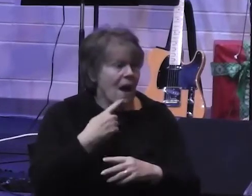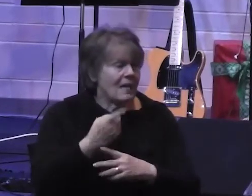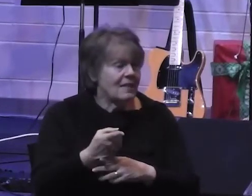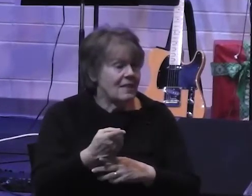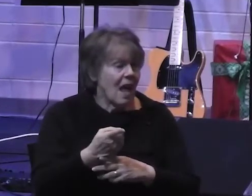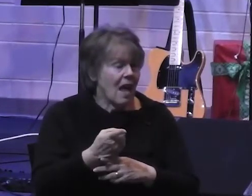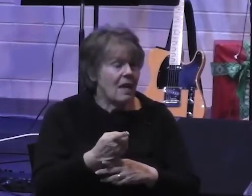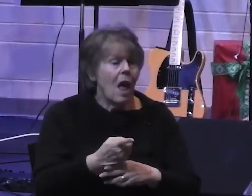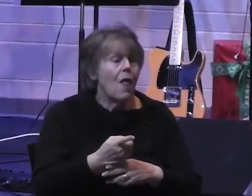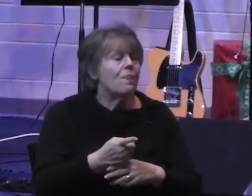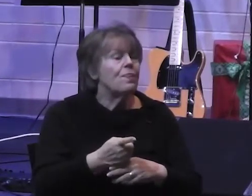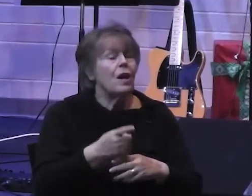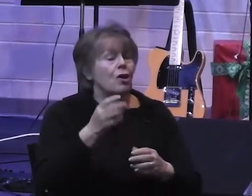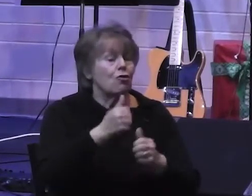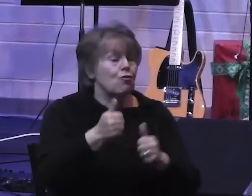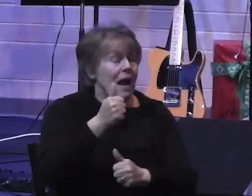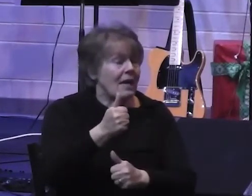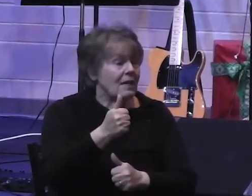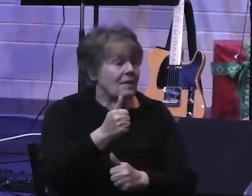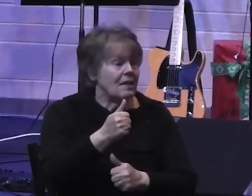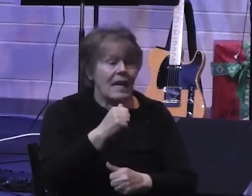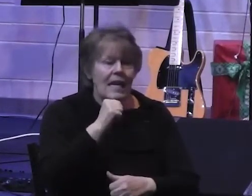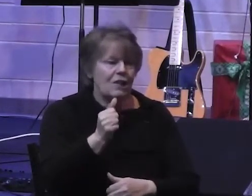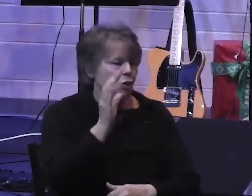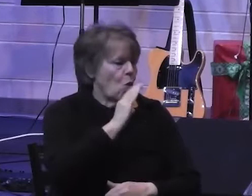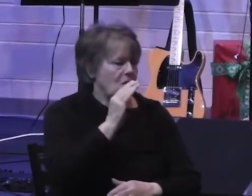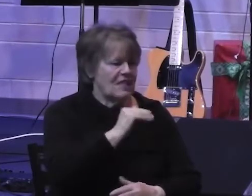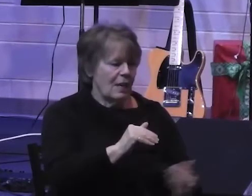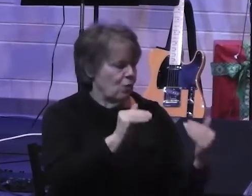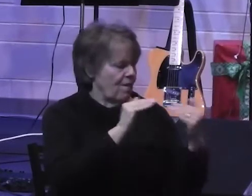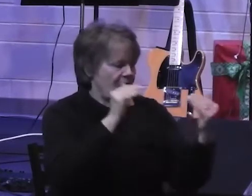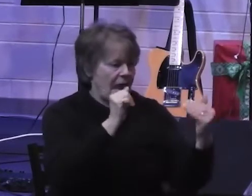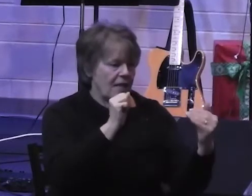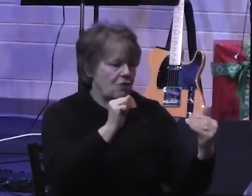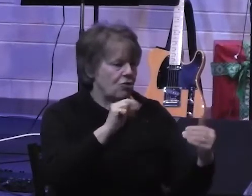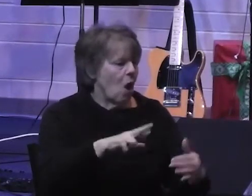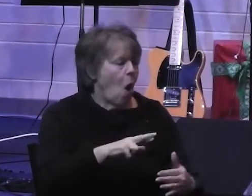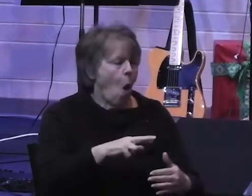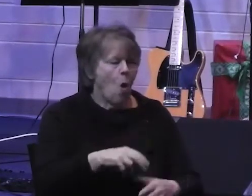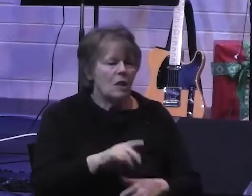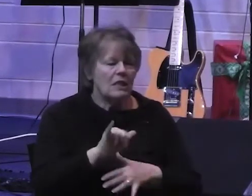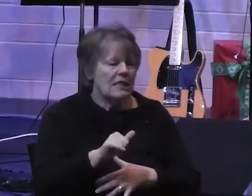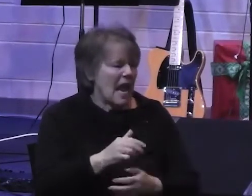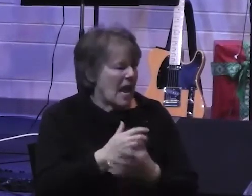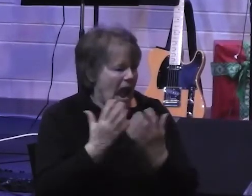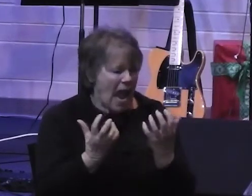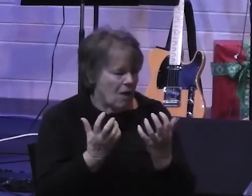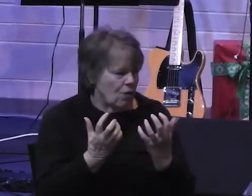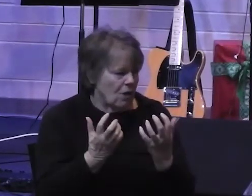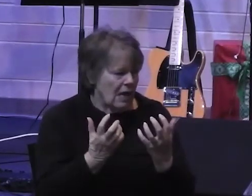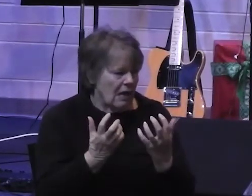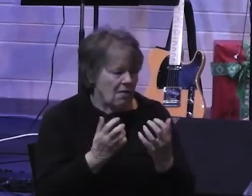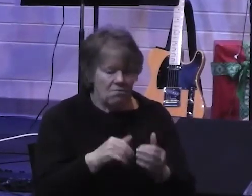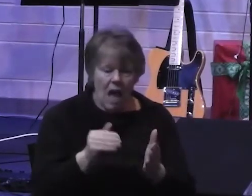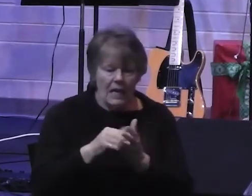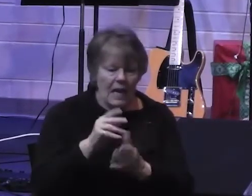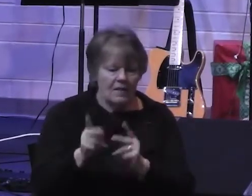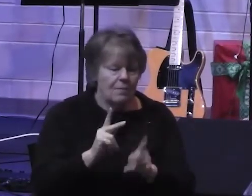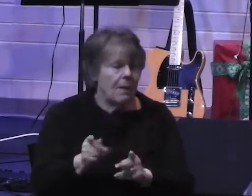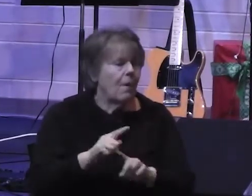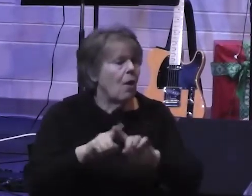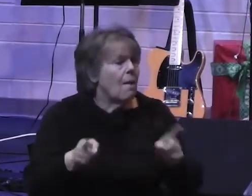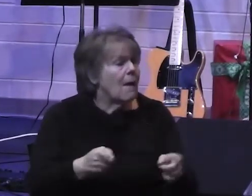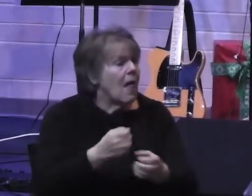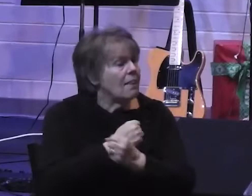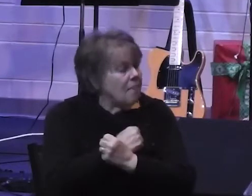is, do not seek revenge or bear a grudge against anyone among your people, but love